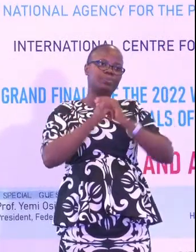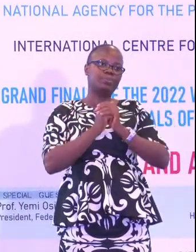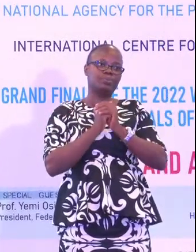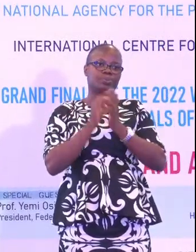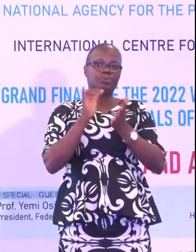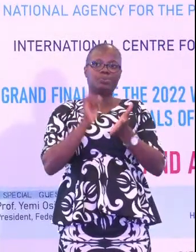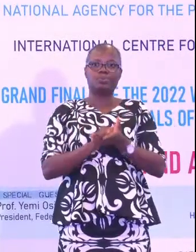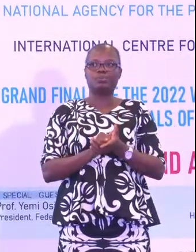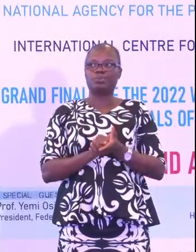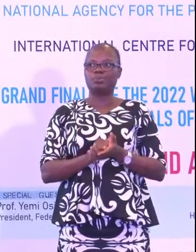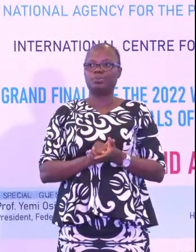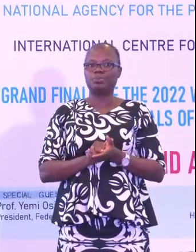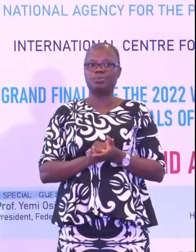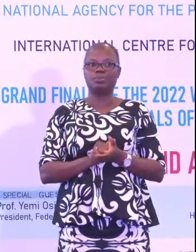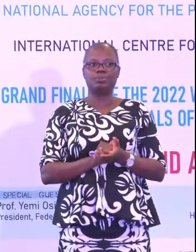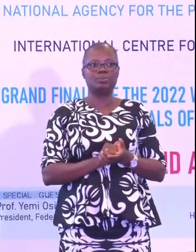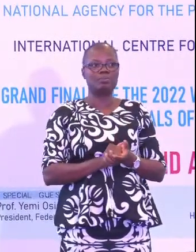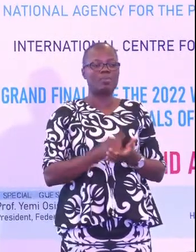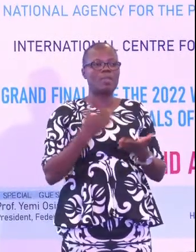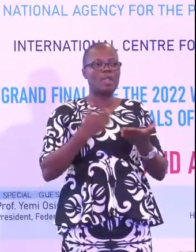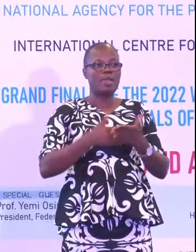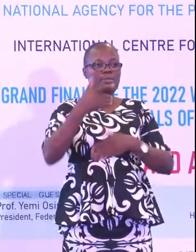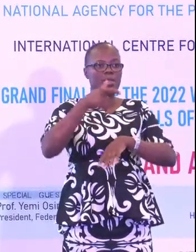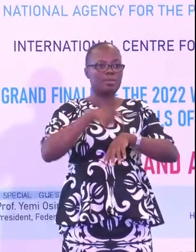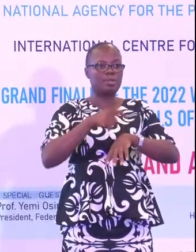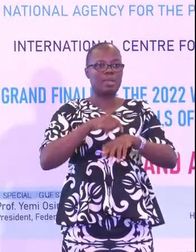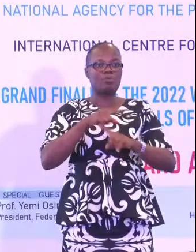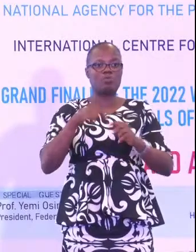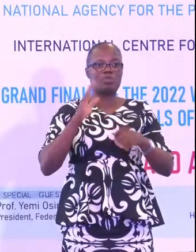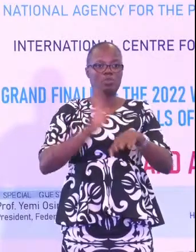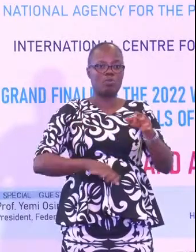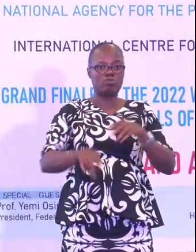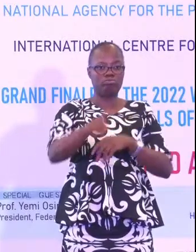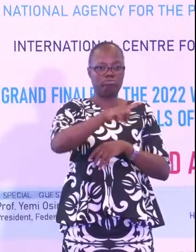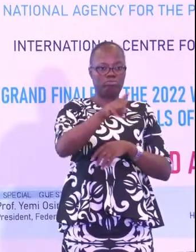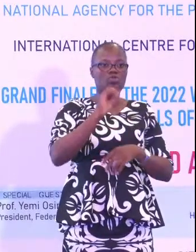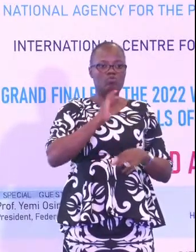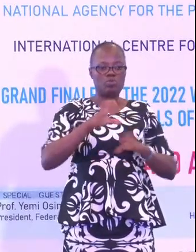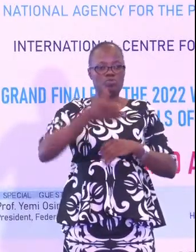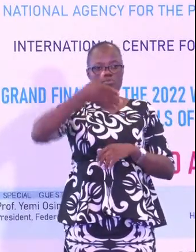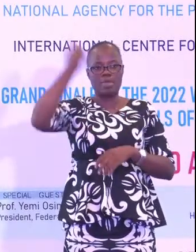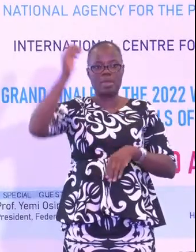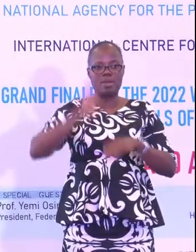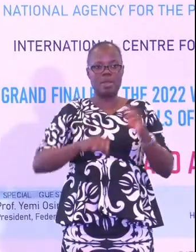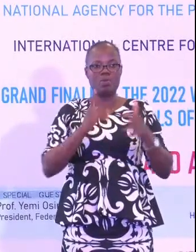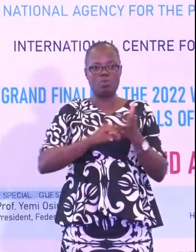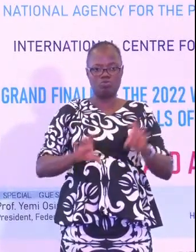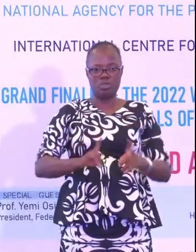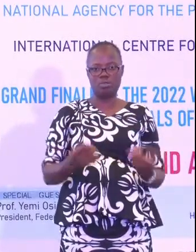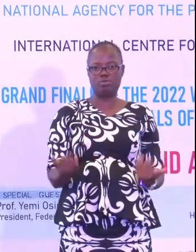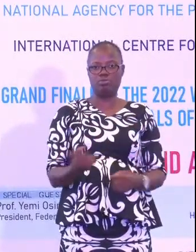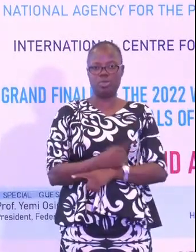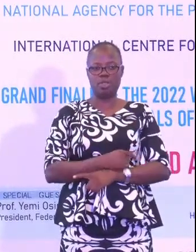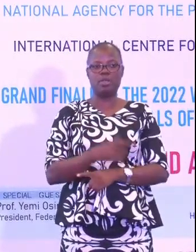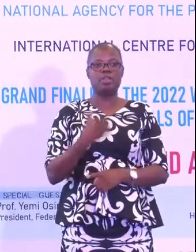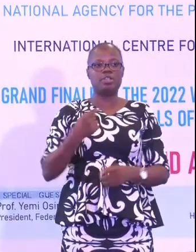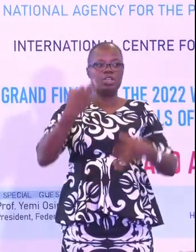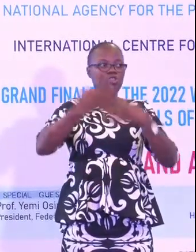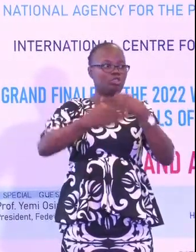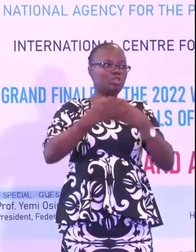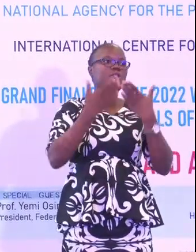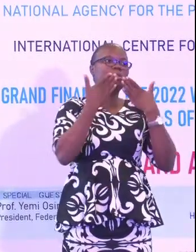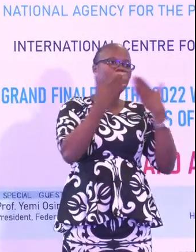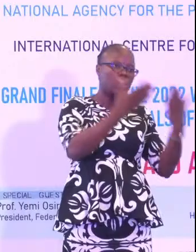that next time when we call you, you will do better than what you have done today. The judges, thank